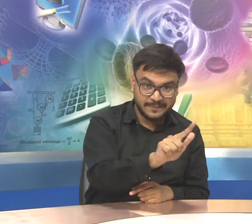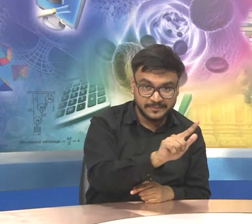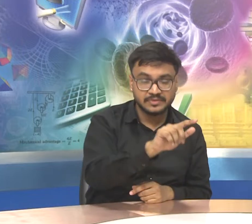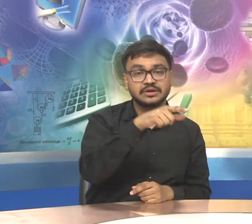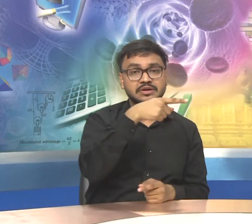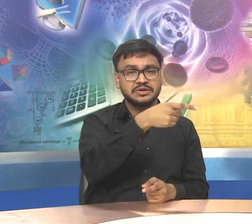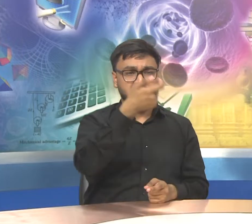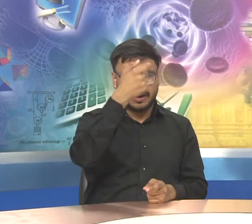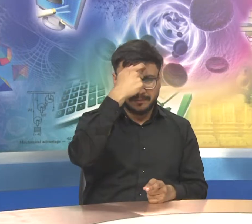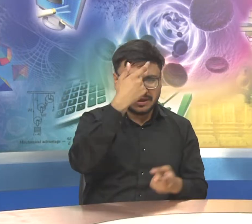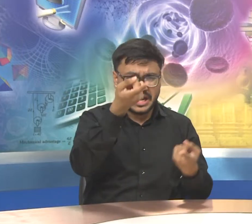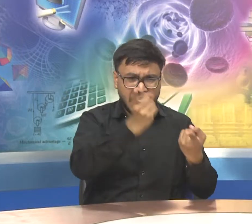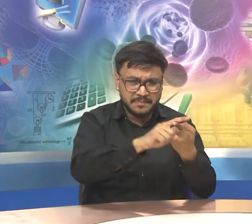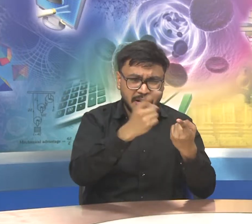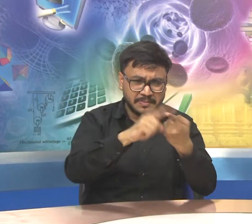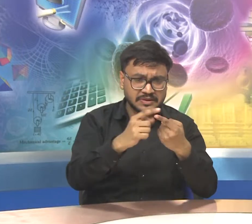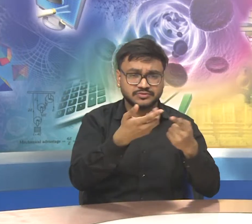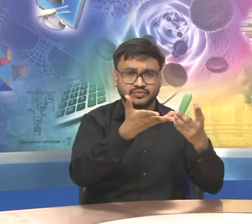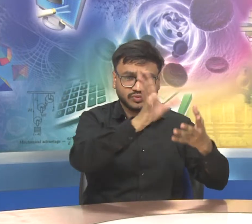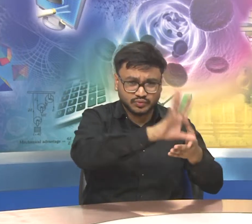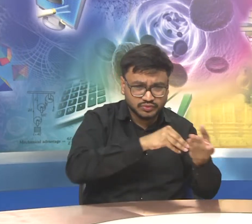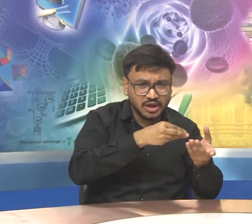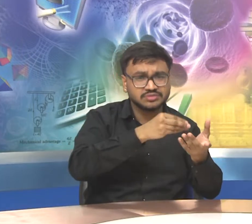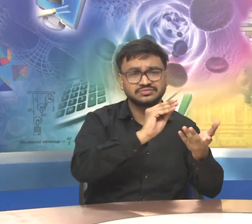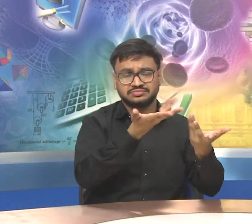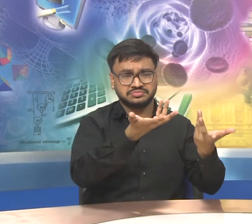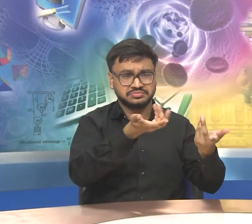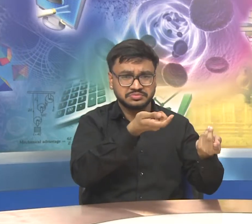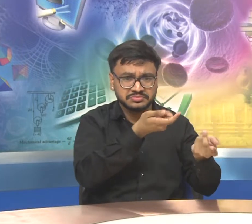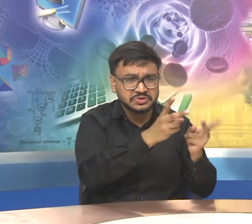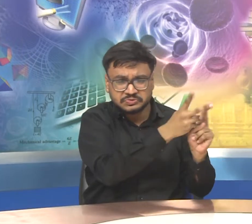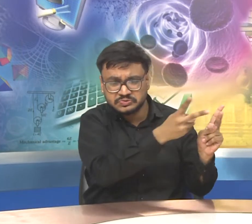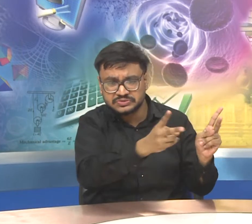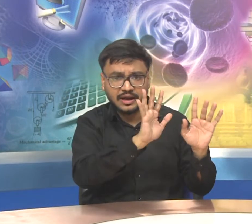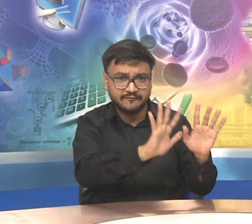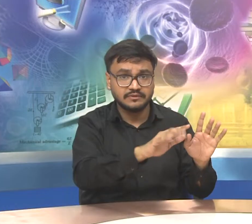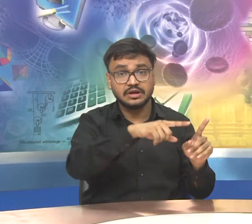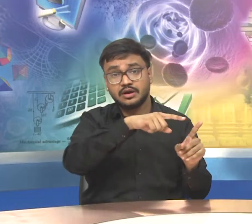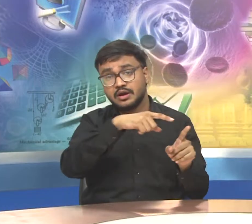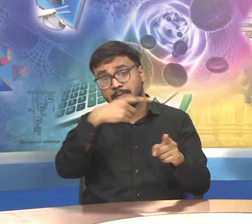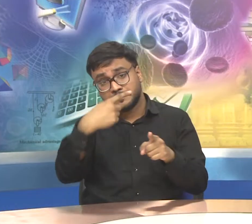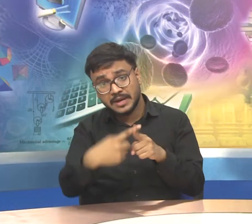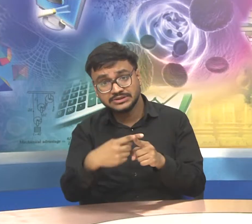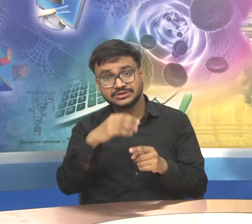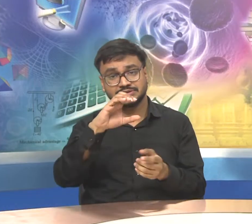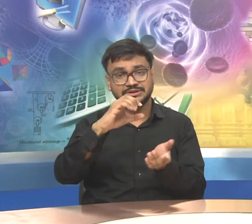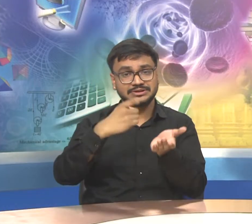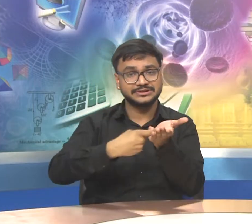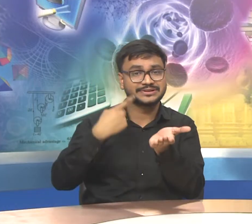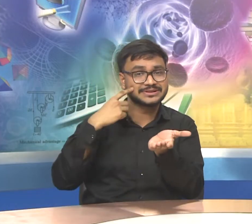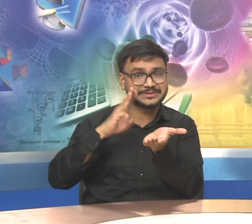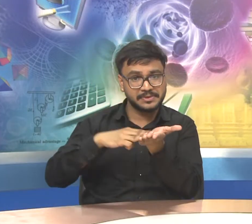The appeals can be filed in civil, criminal and constitutional